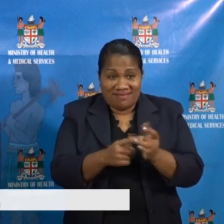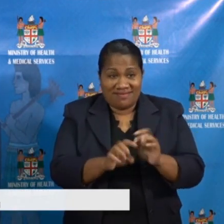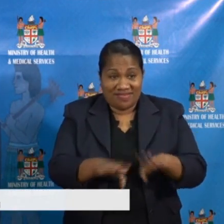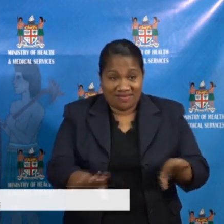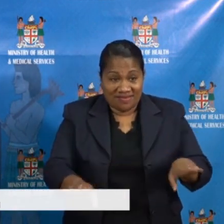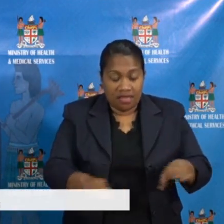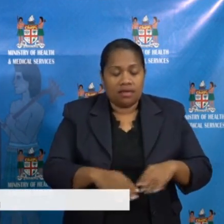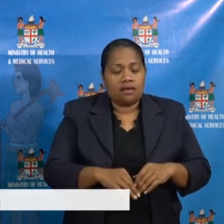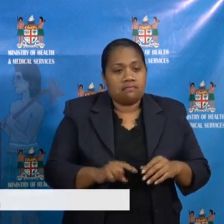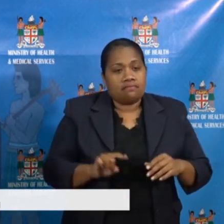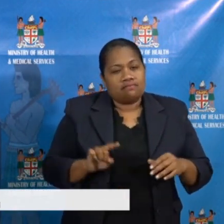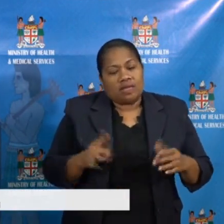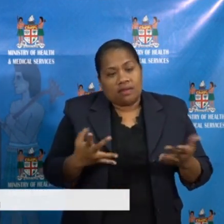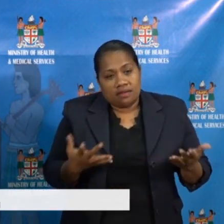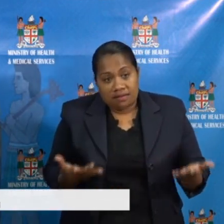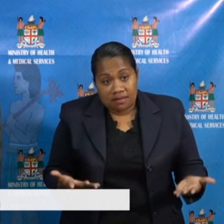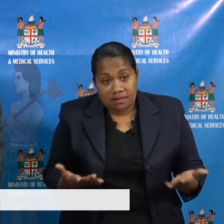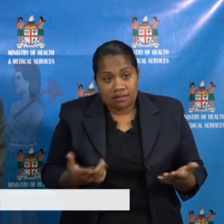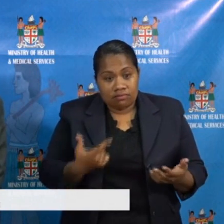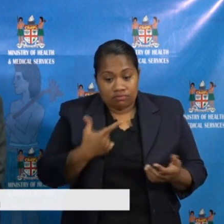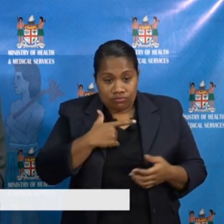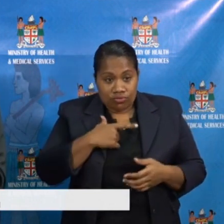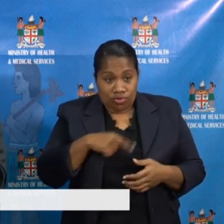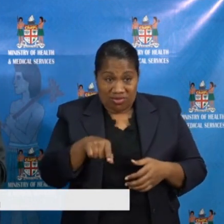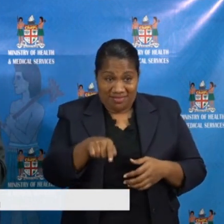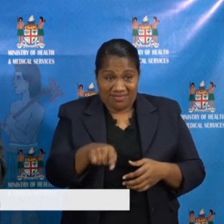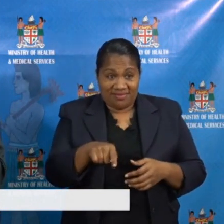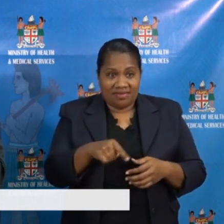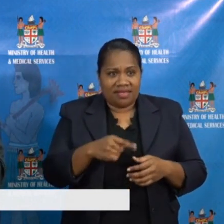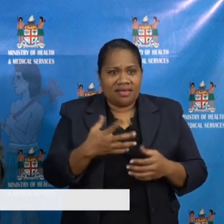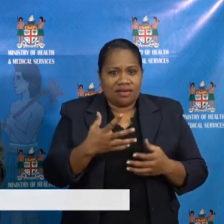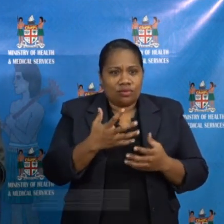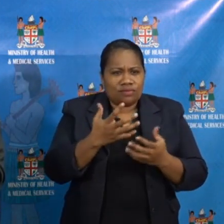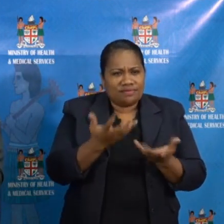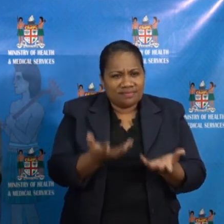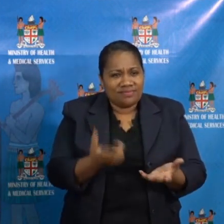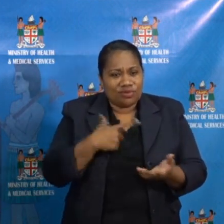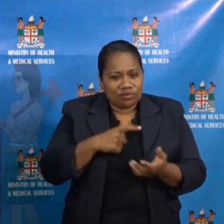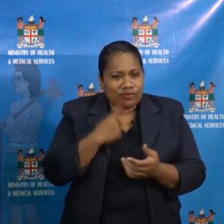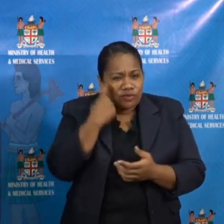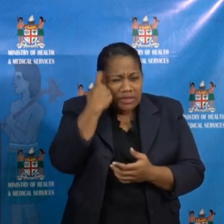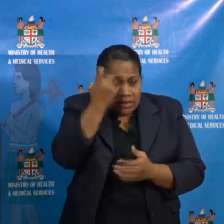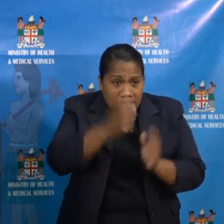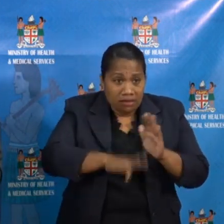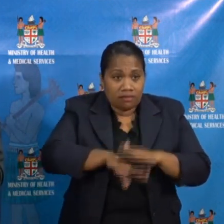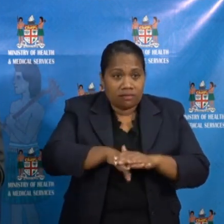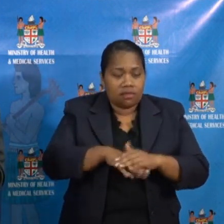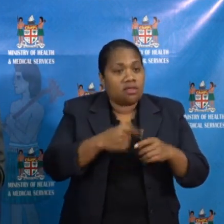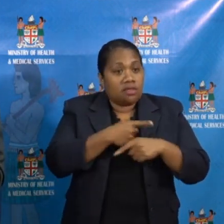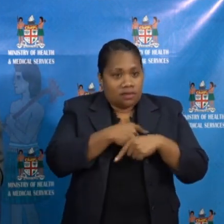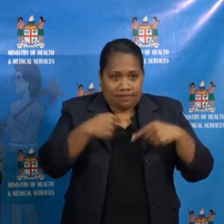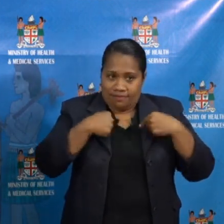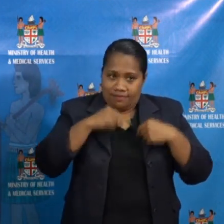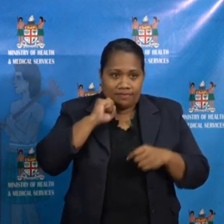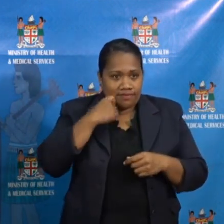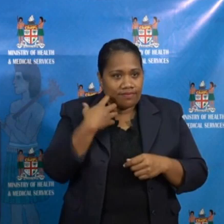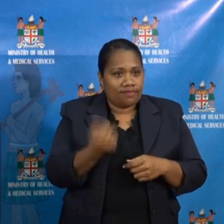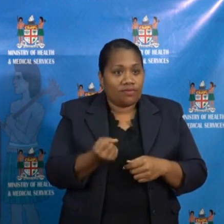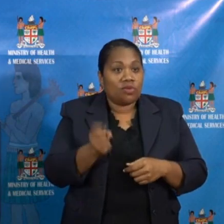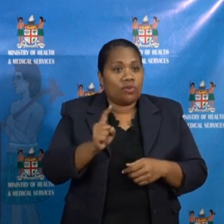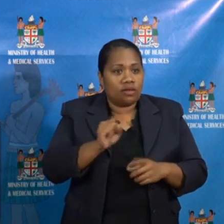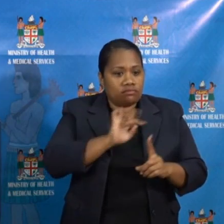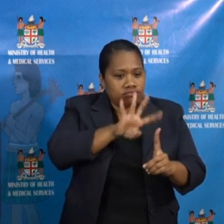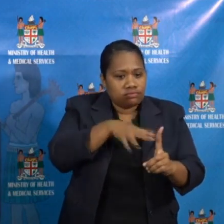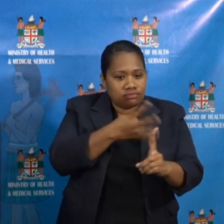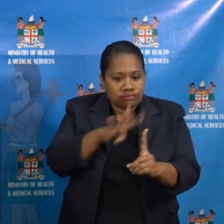However, out of an abundance of caution, we will be running a screening exercise